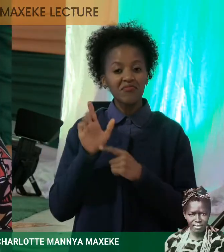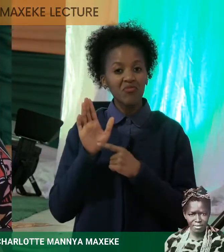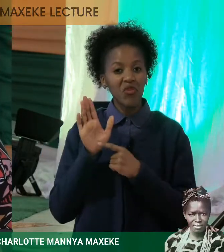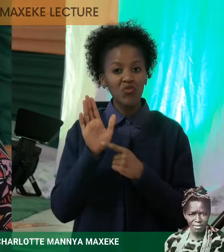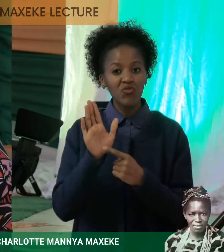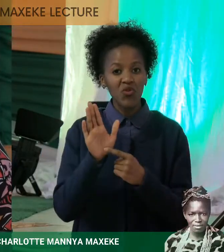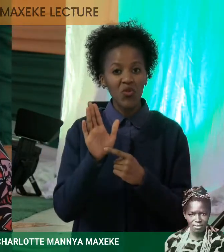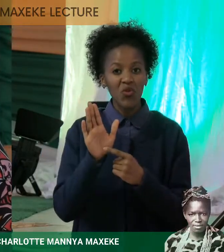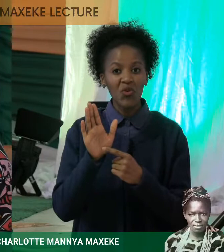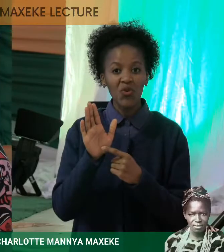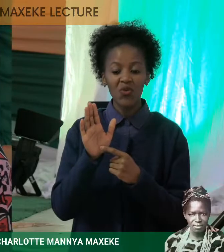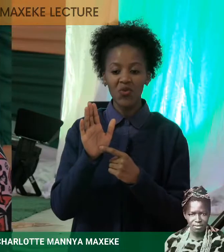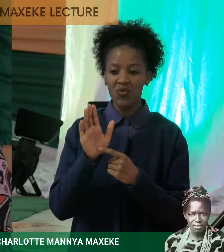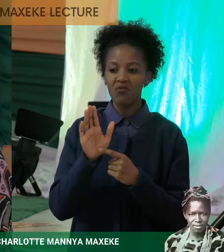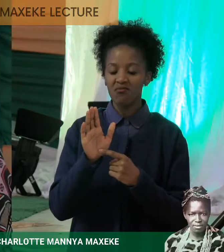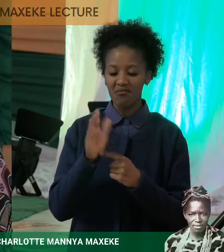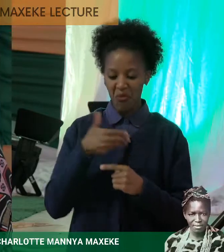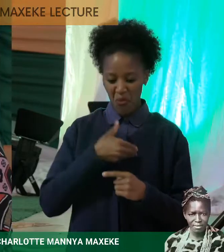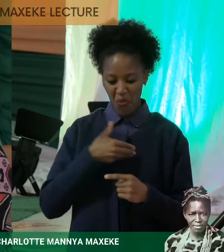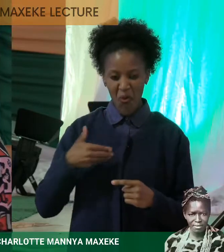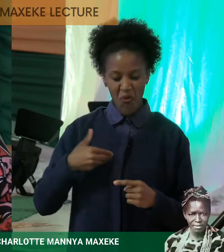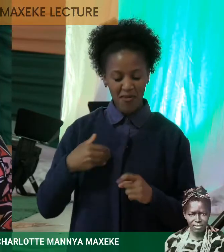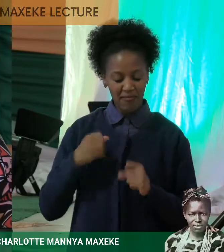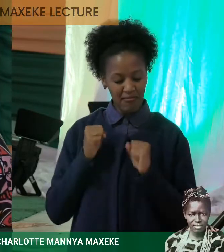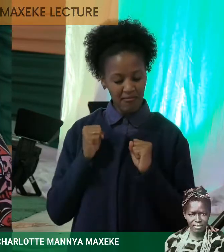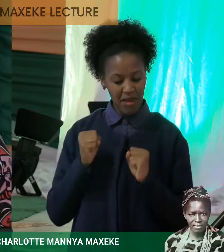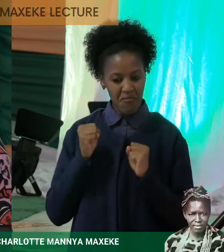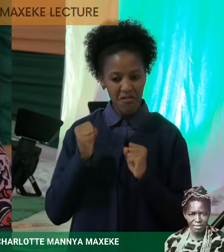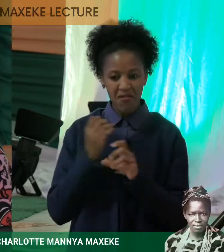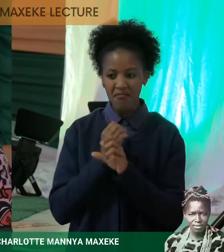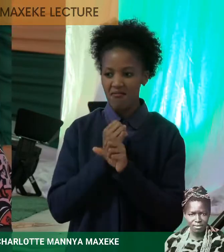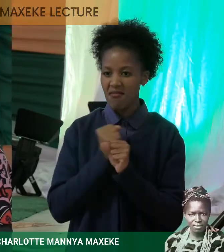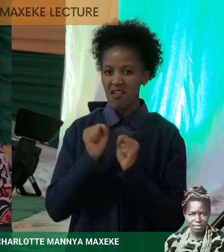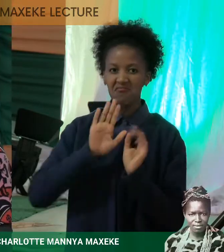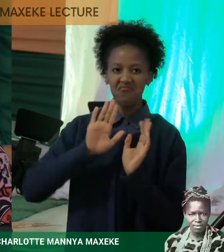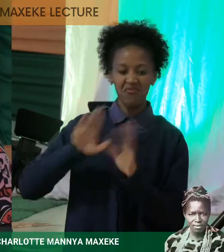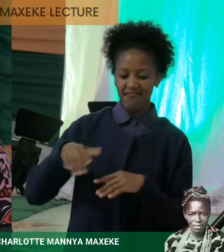zange alahle ubuni bakhe njengomntu